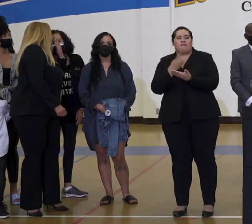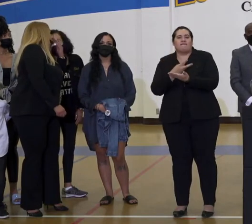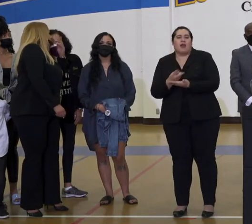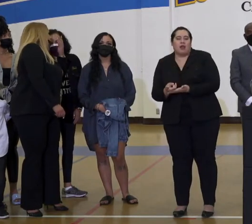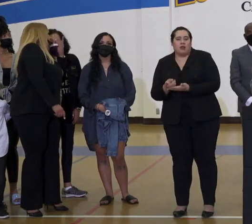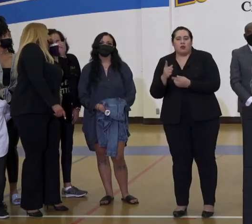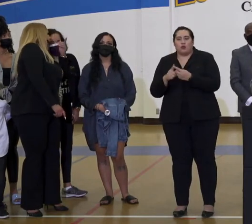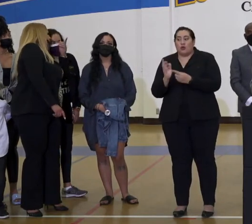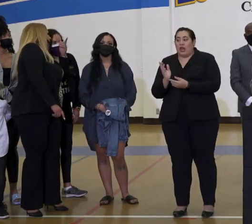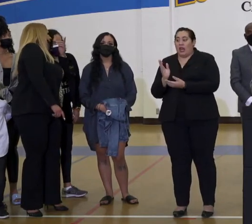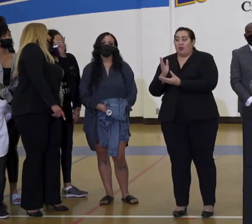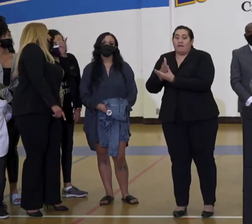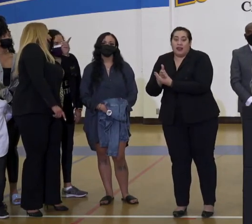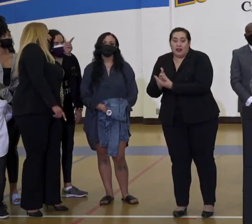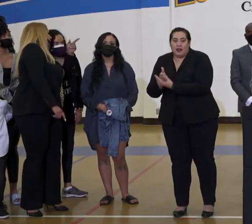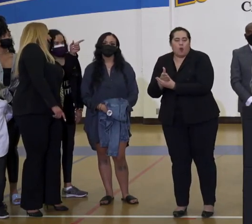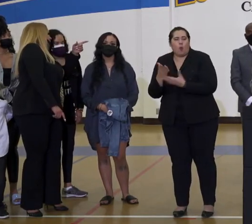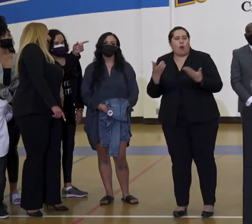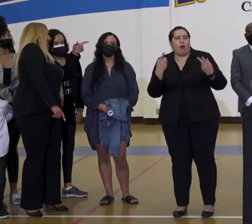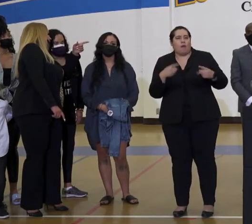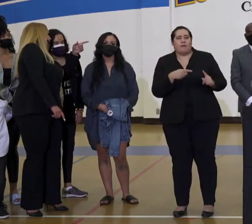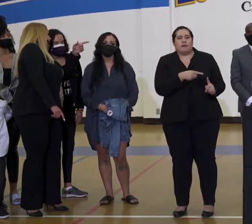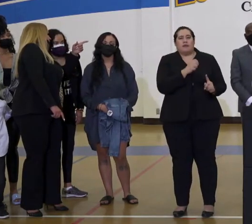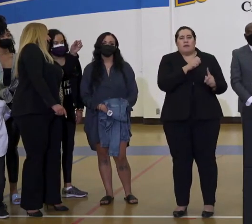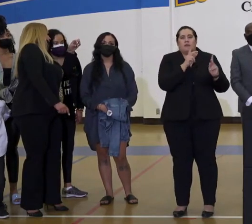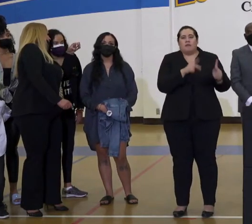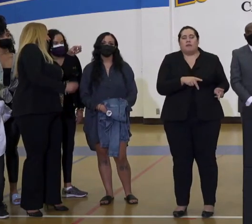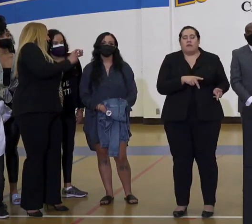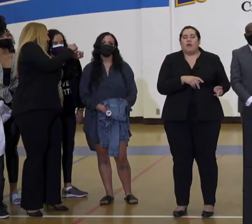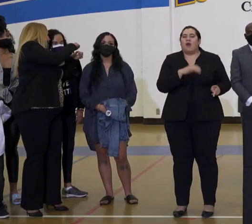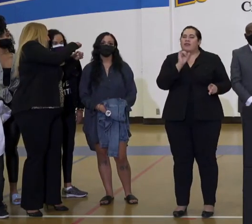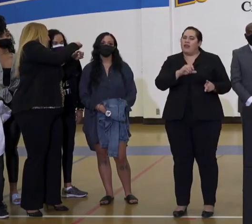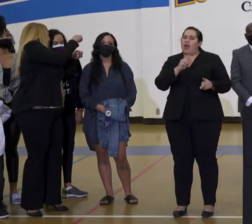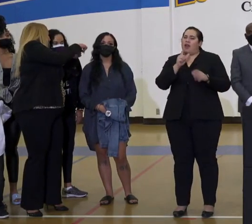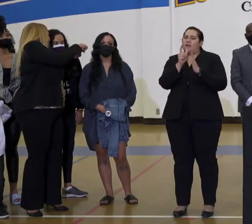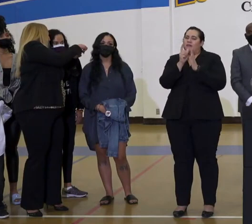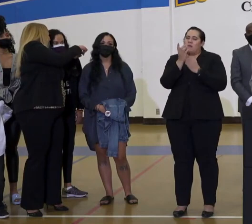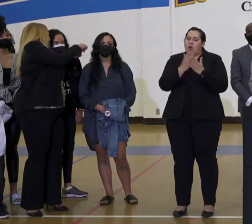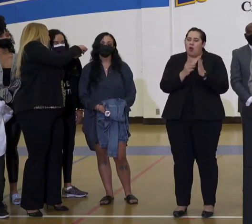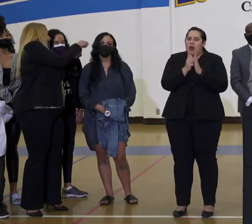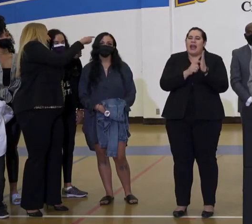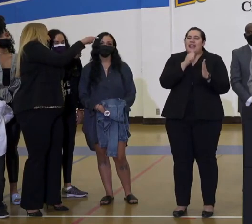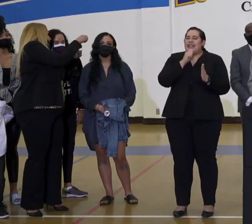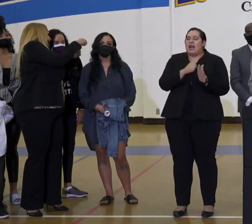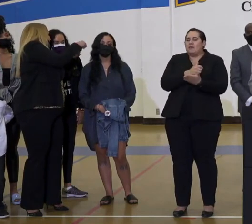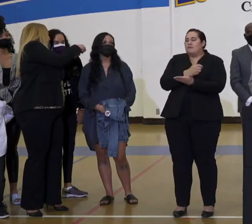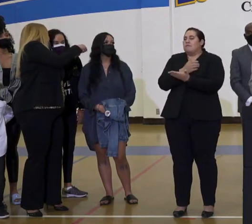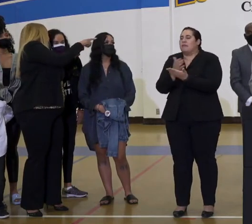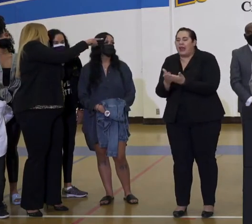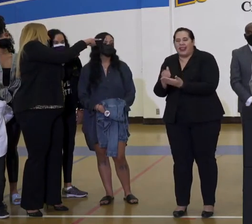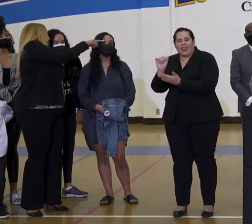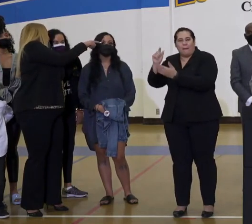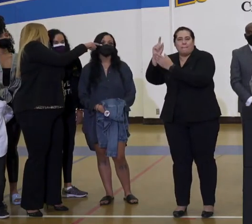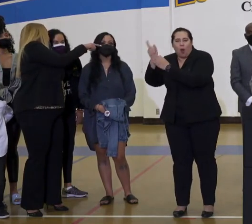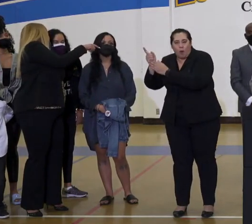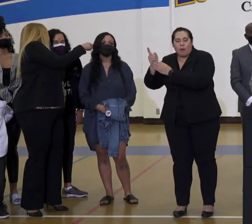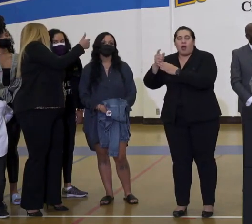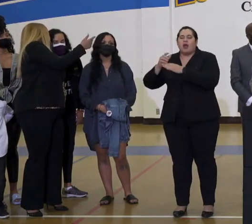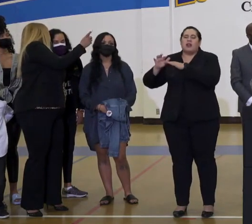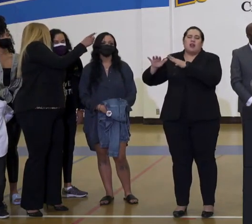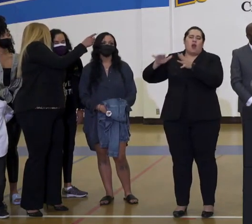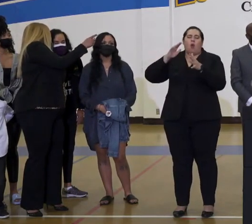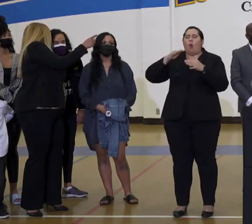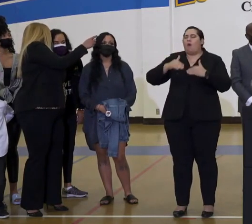failure to intervene. While that piece of legislation did not make it to Governor Newsom's desk to meet the moment, despite